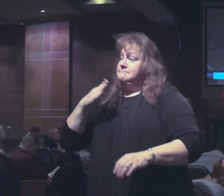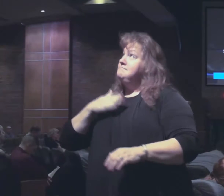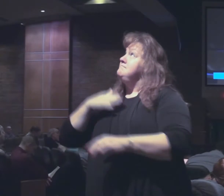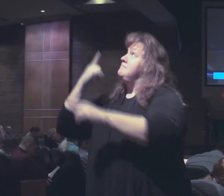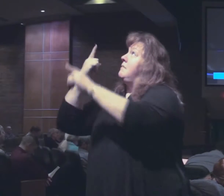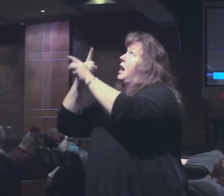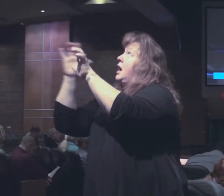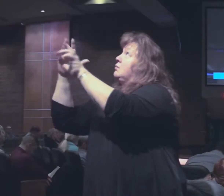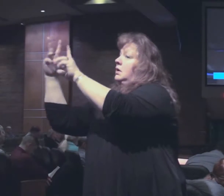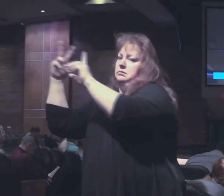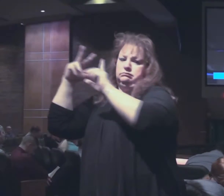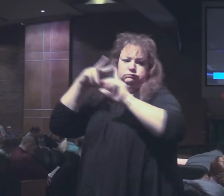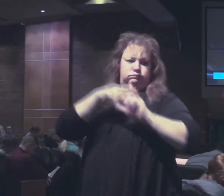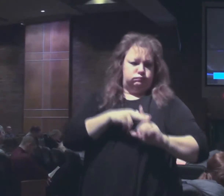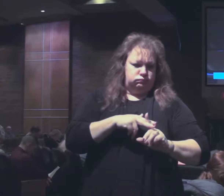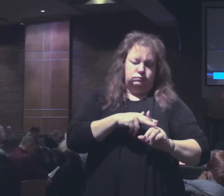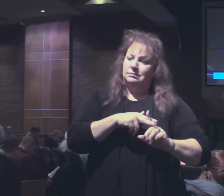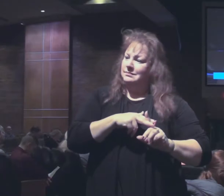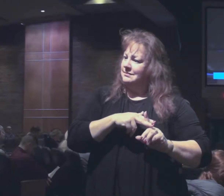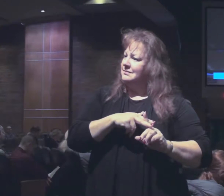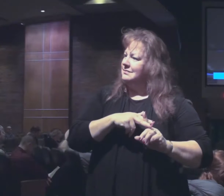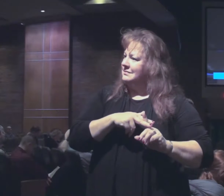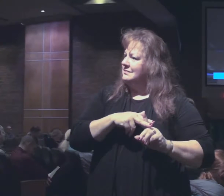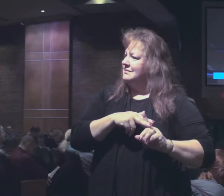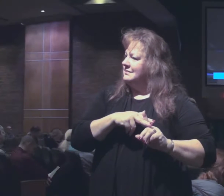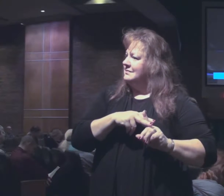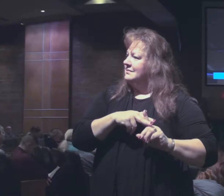own righteousness.